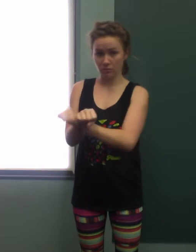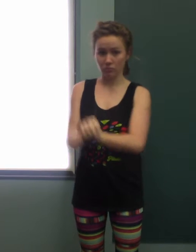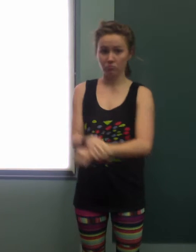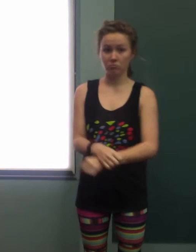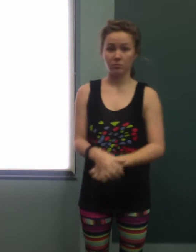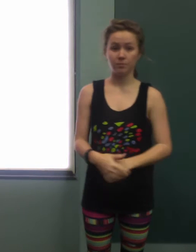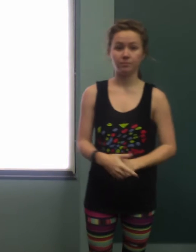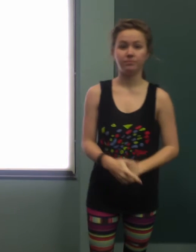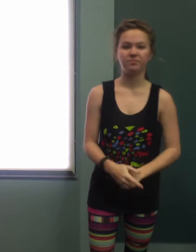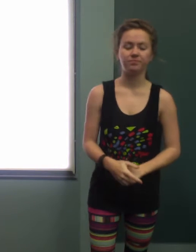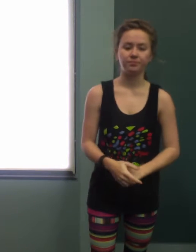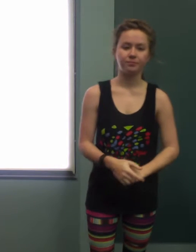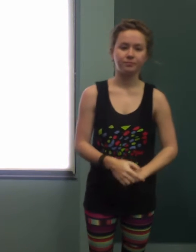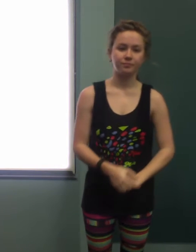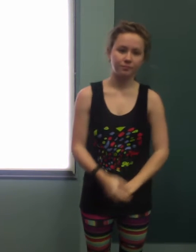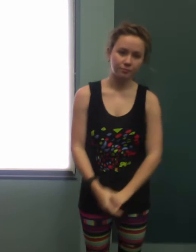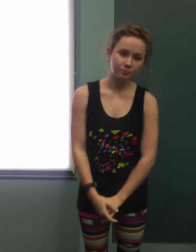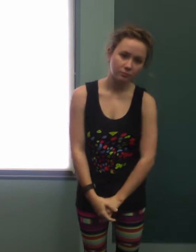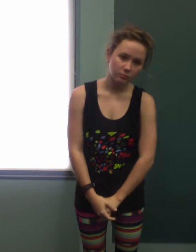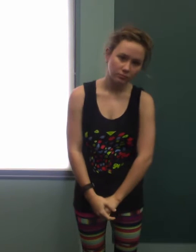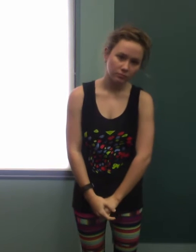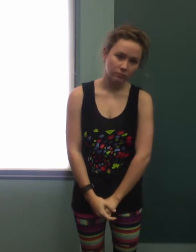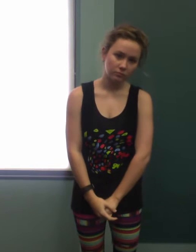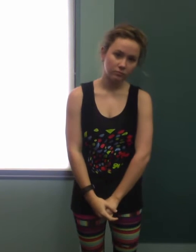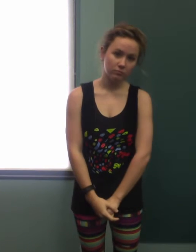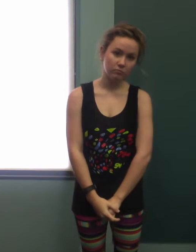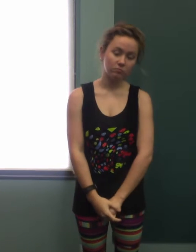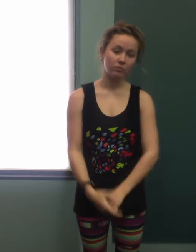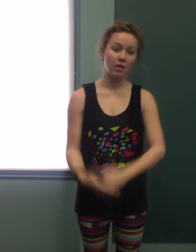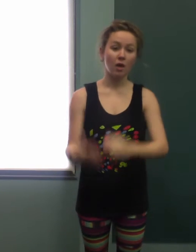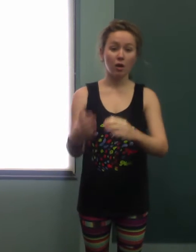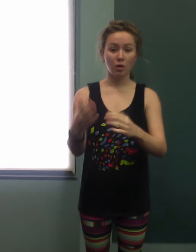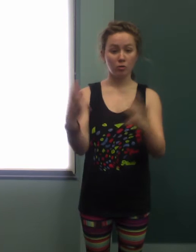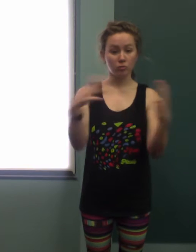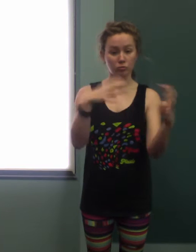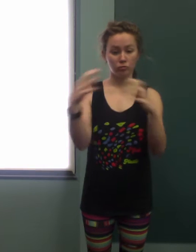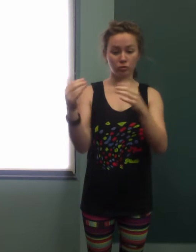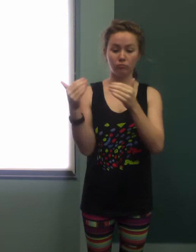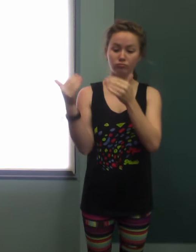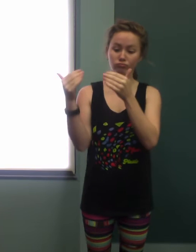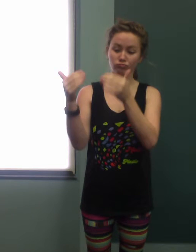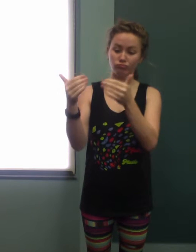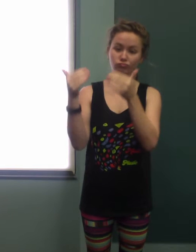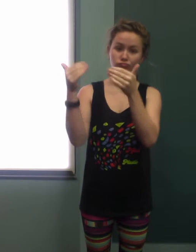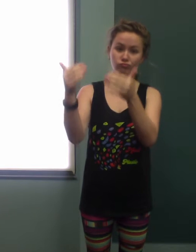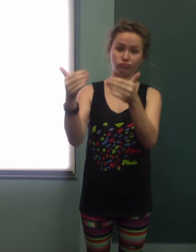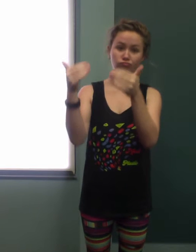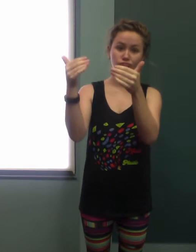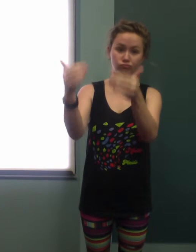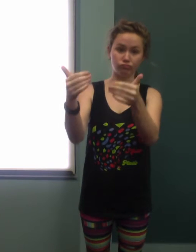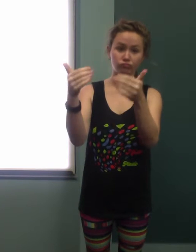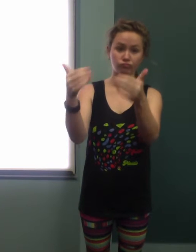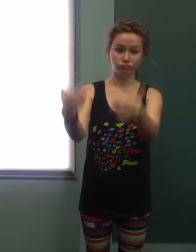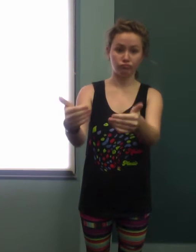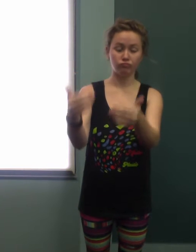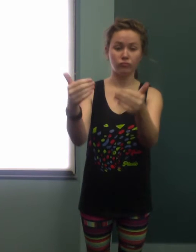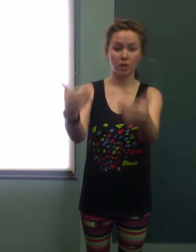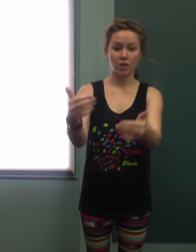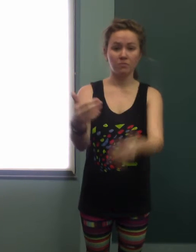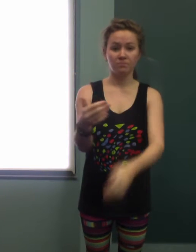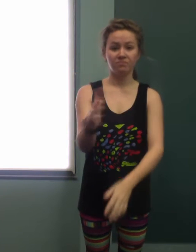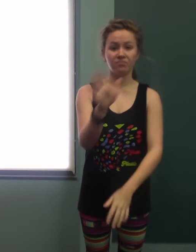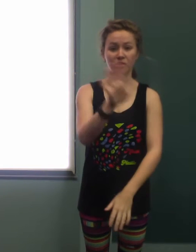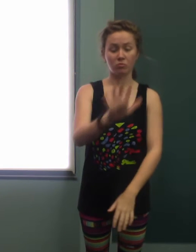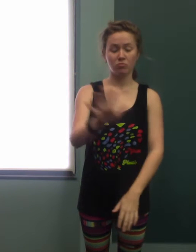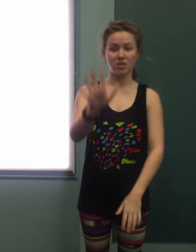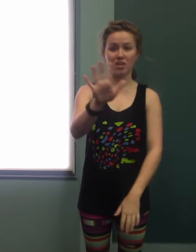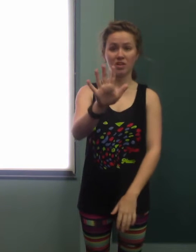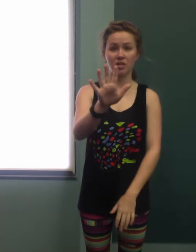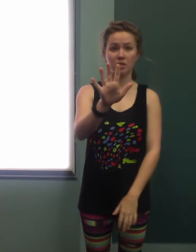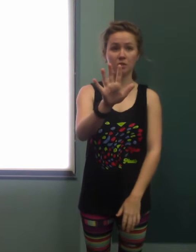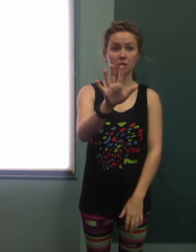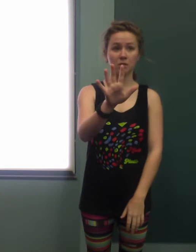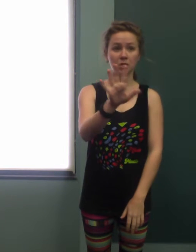Over the course of the war, between 618 and 633,000 soldiers would die